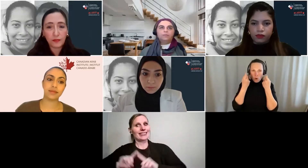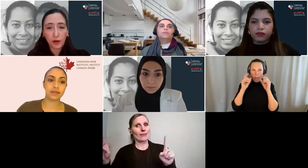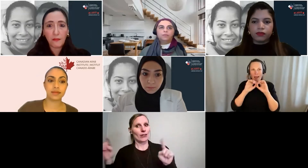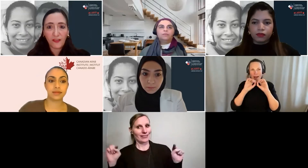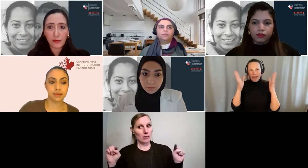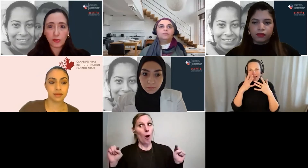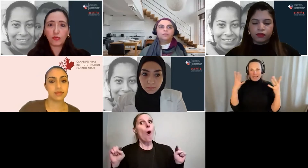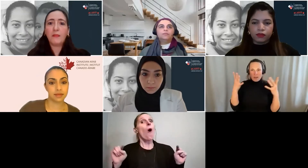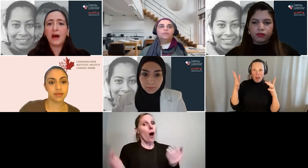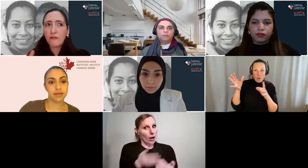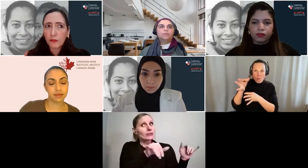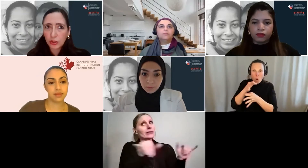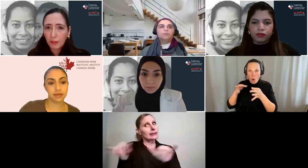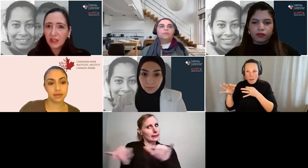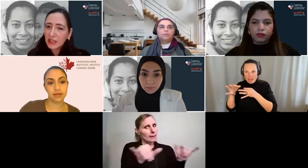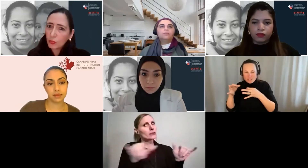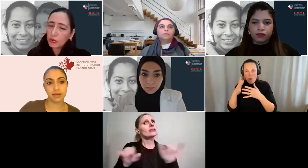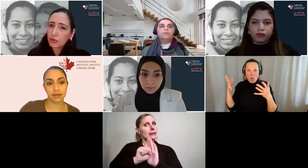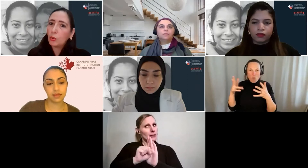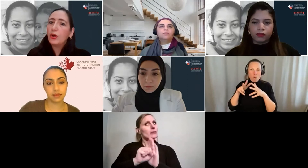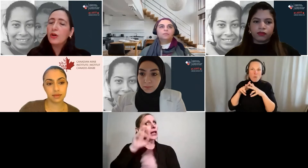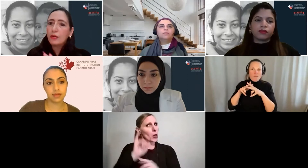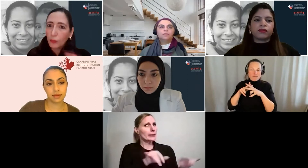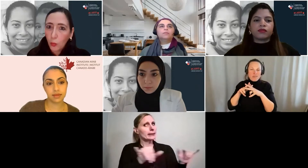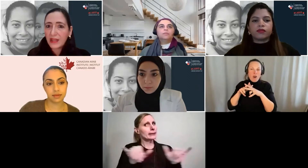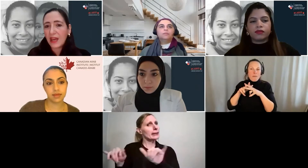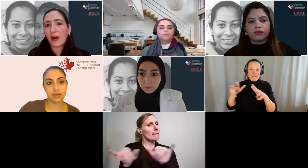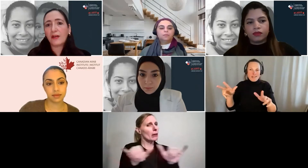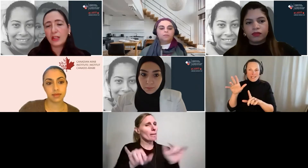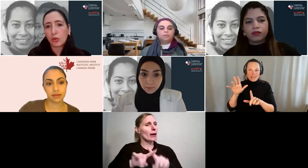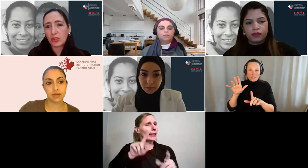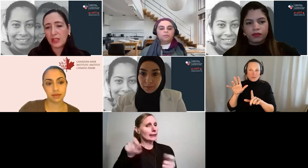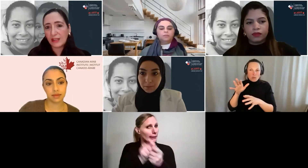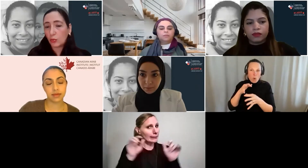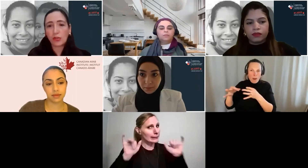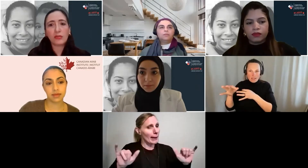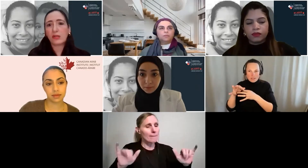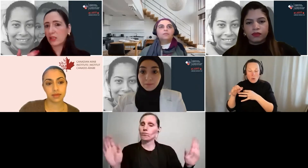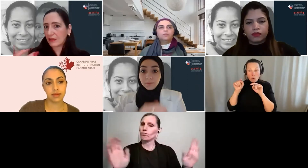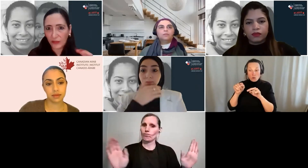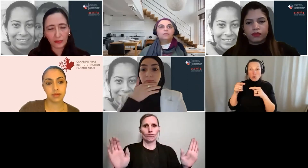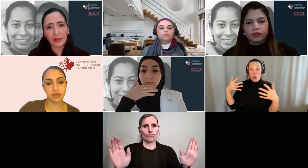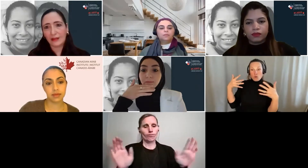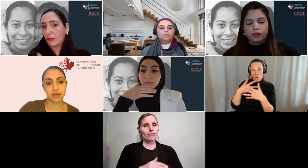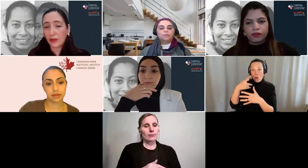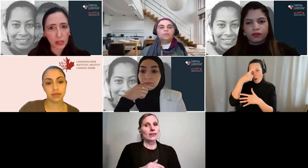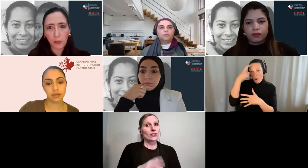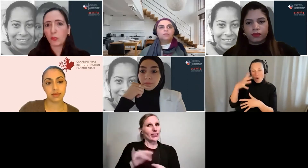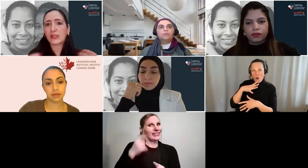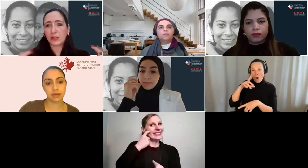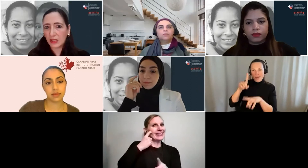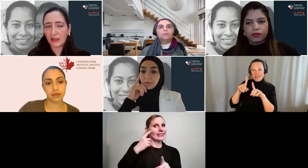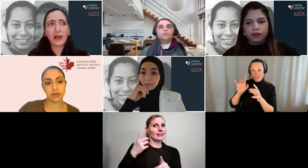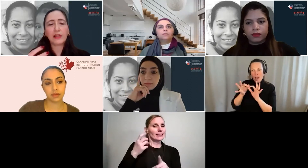symptoms from vicarious trauma, and for the trauma that interpreters go when they are interpreting in situations such as, the very